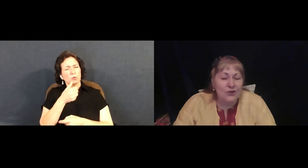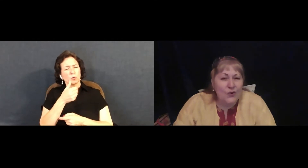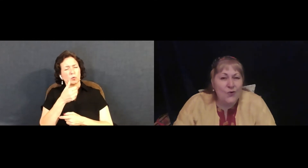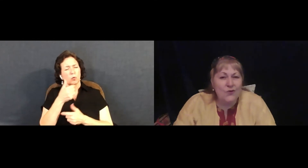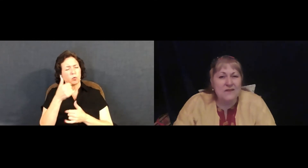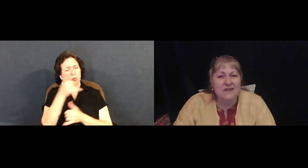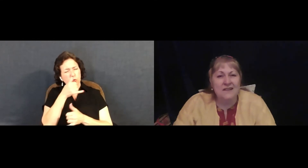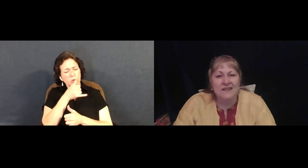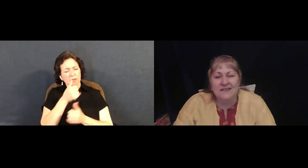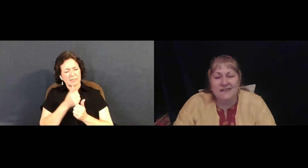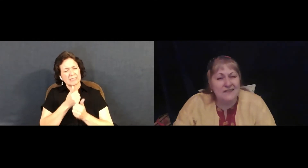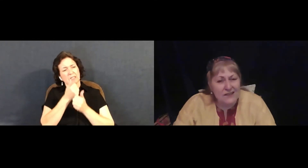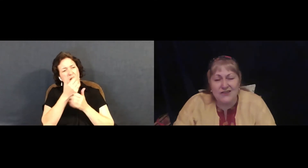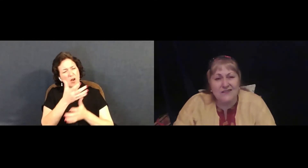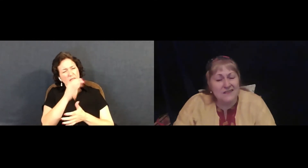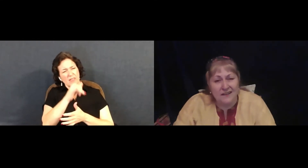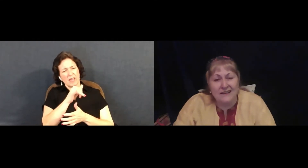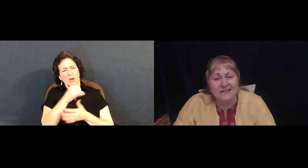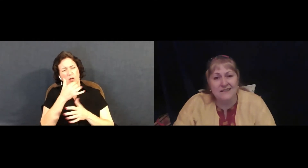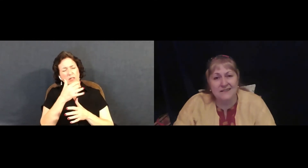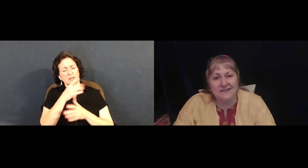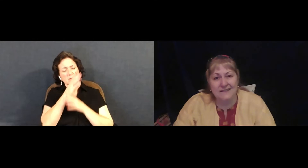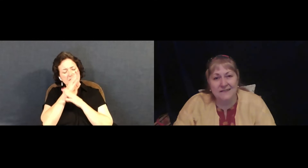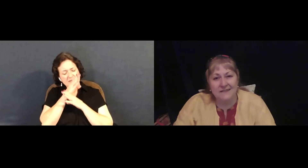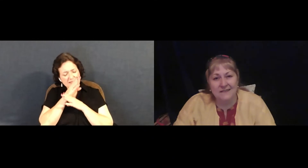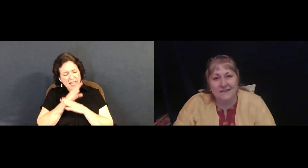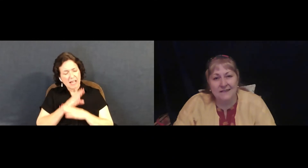to cause such a silence?"